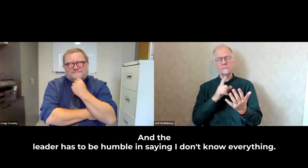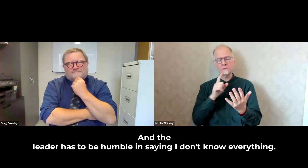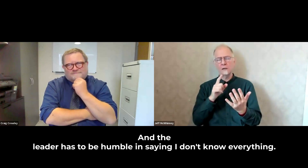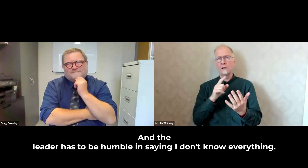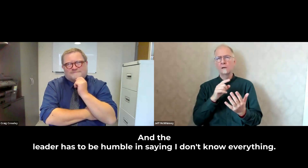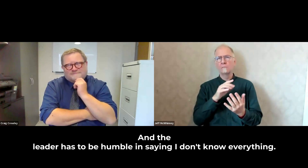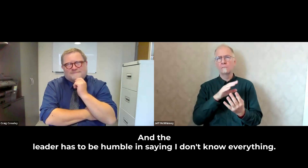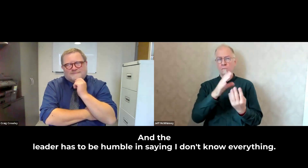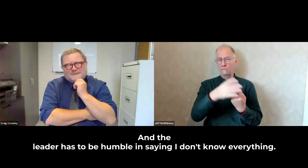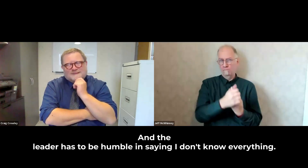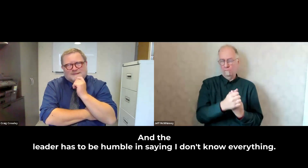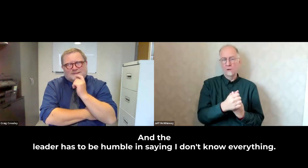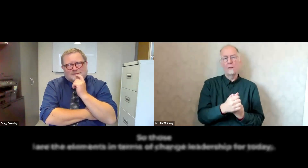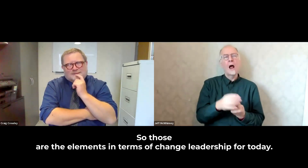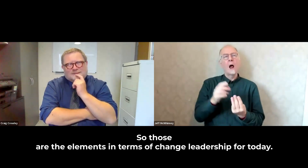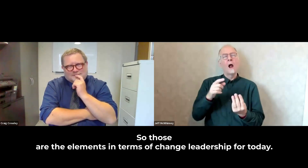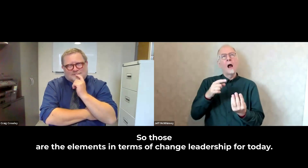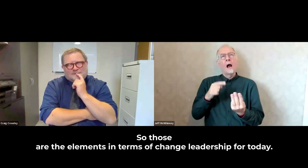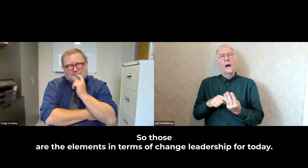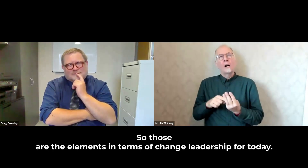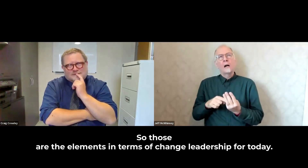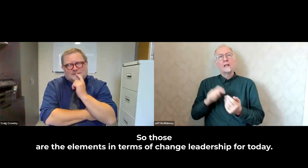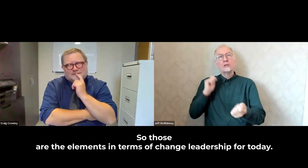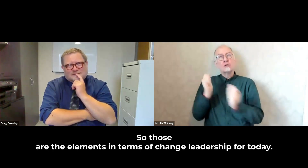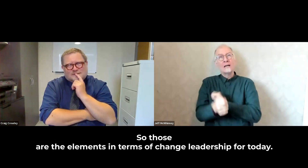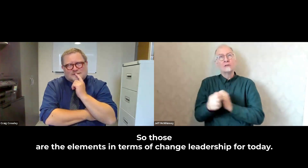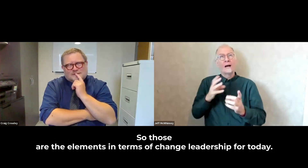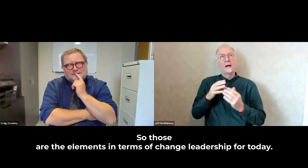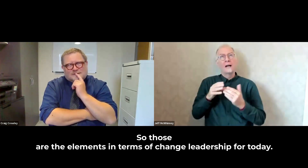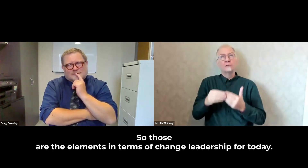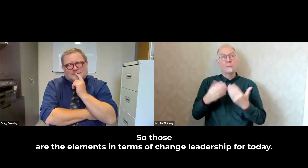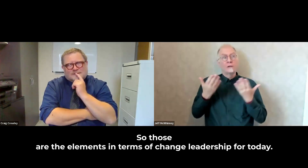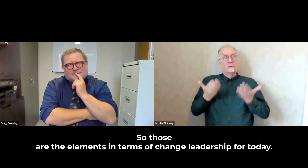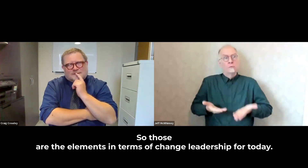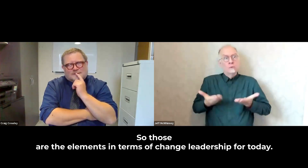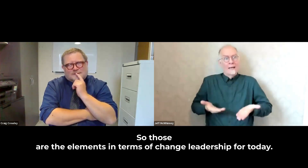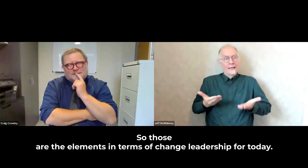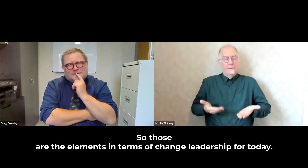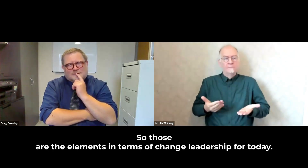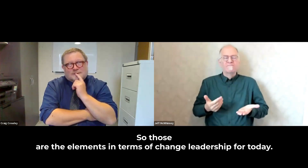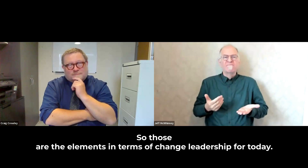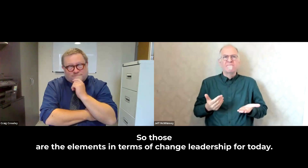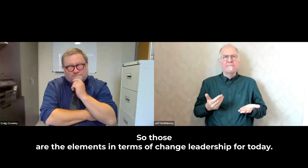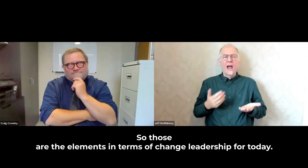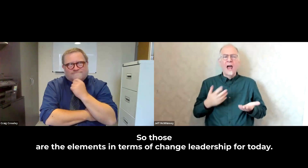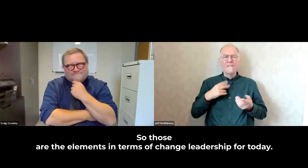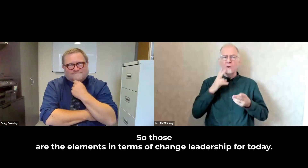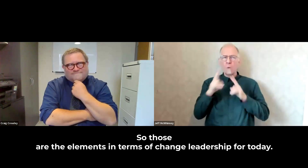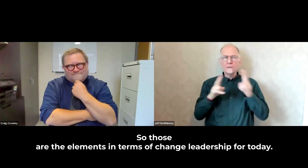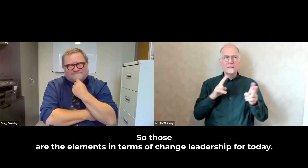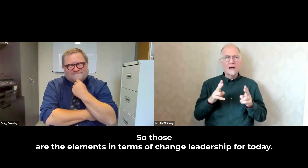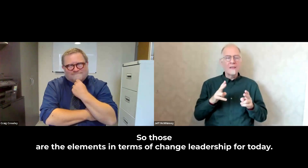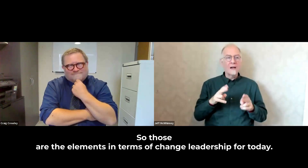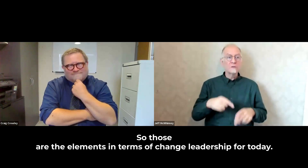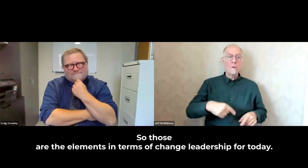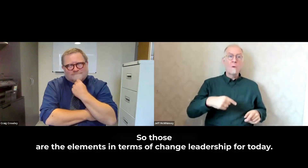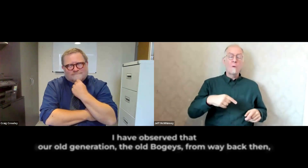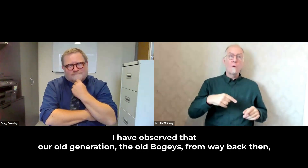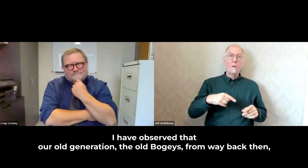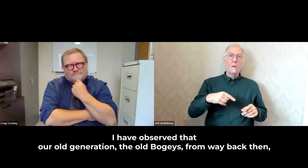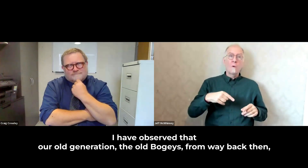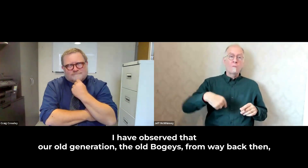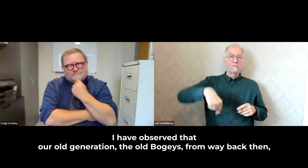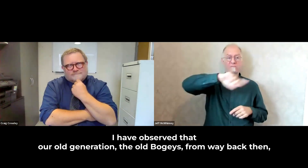saying, I don't know everything. So those are 4 elements. In terms of change leadership for